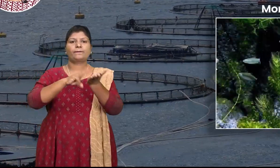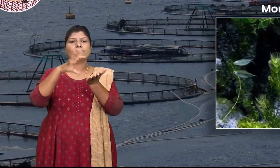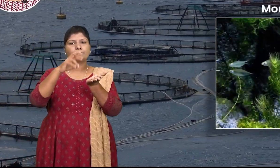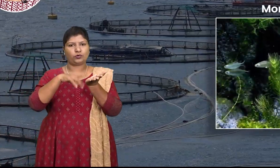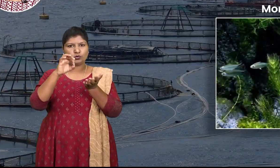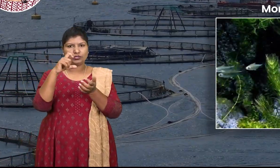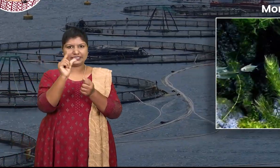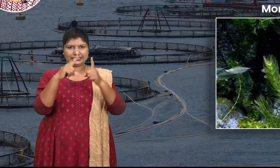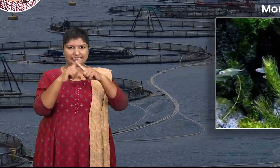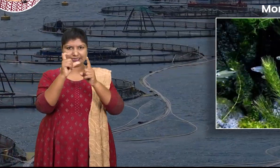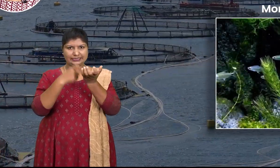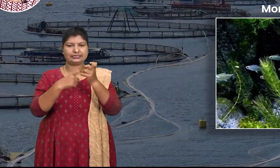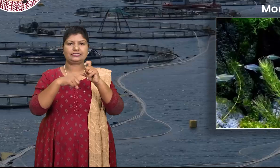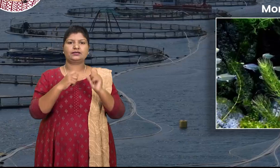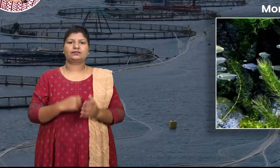monoculture,